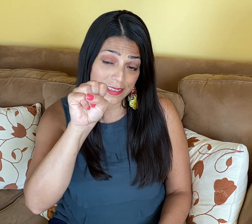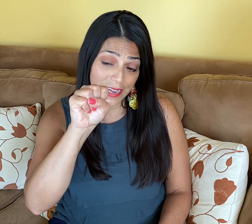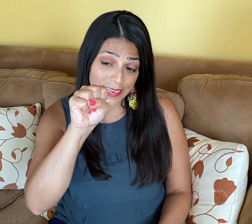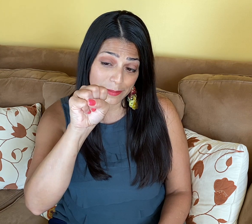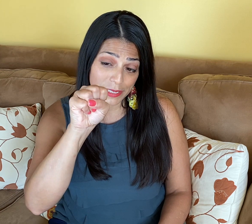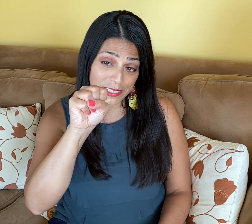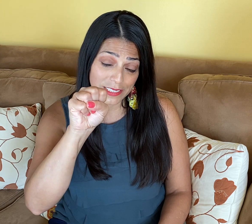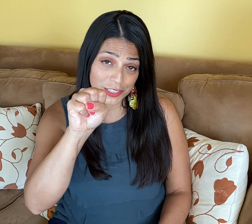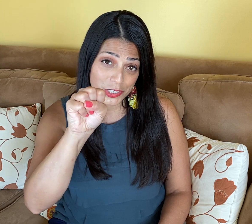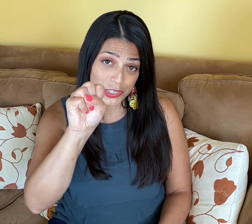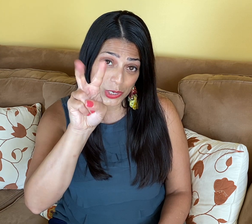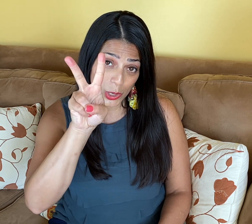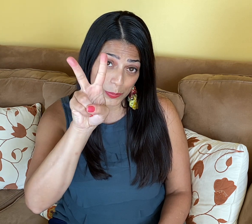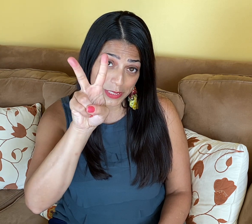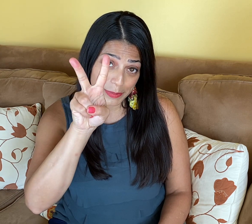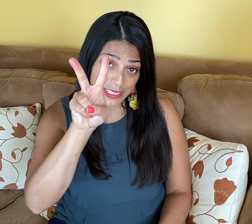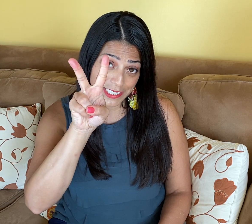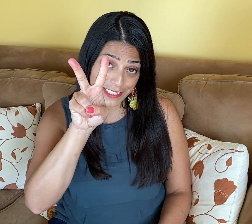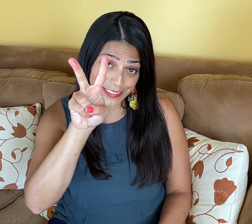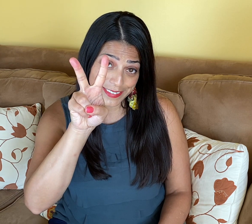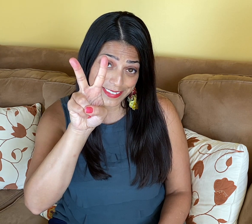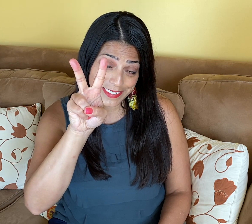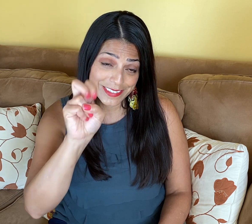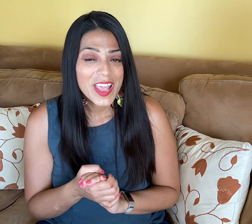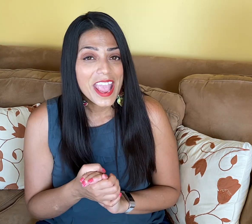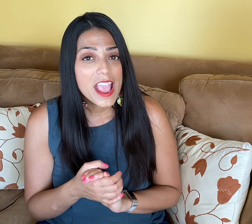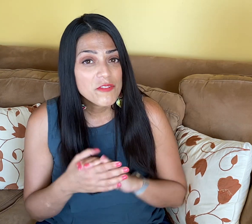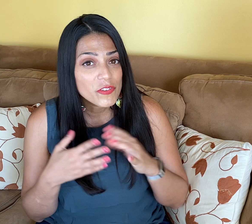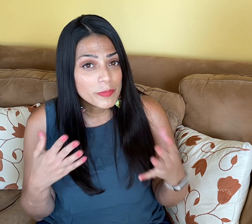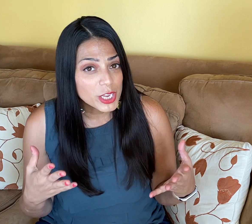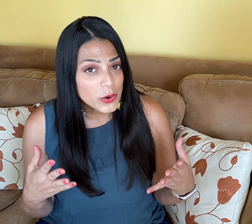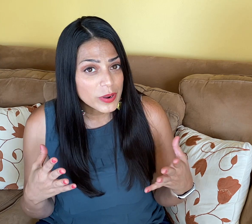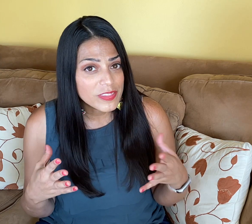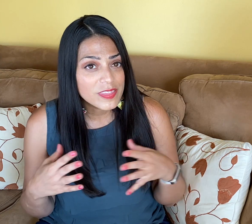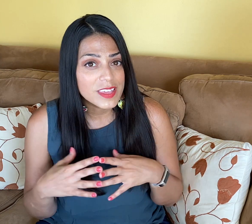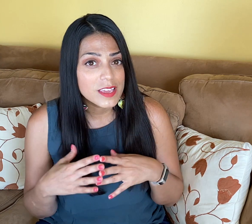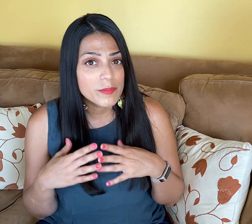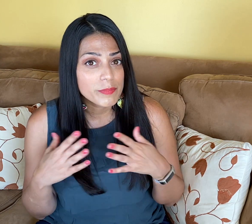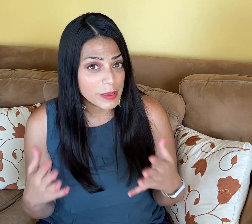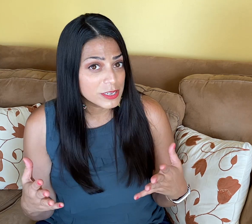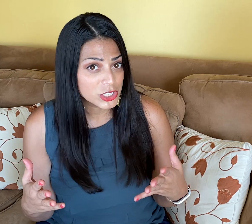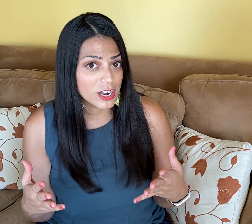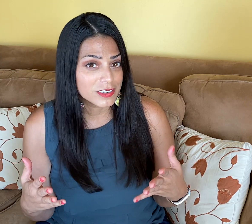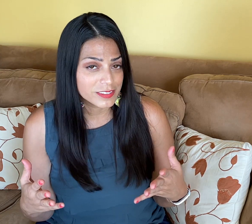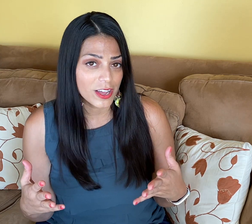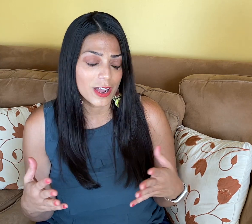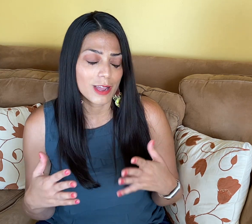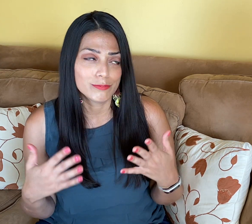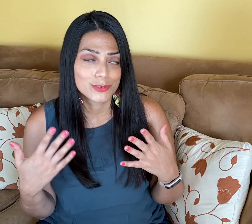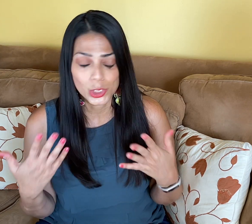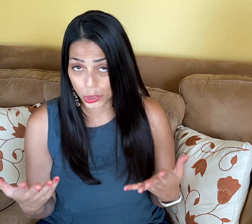hide the bunny ears, open the bunny ears. If you're familiar with the Baby Shark song, I'm sure you